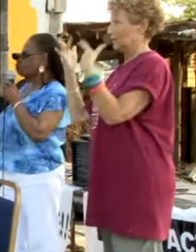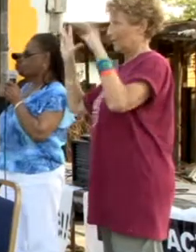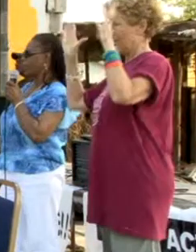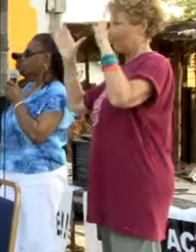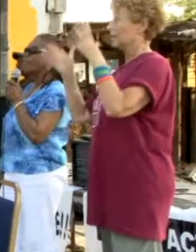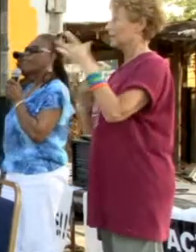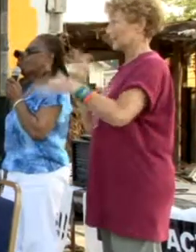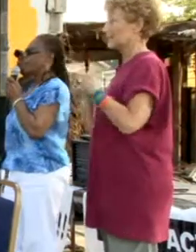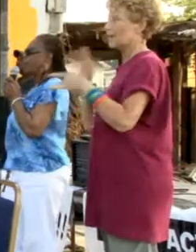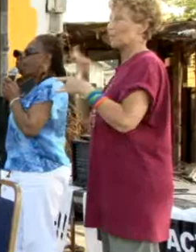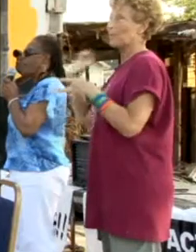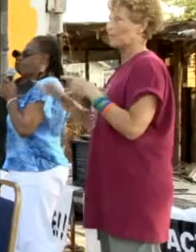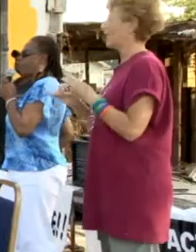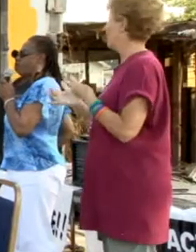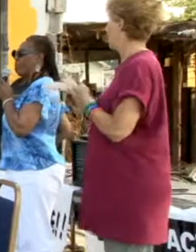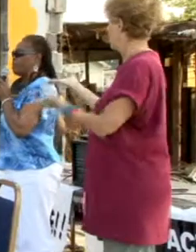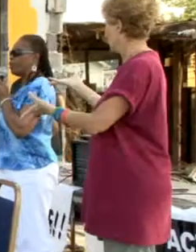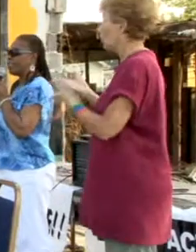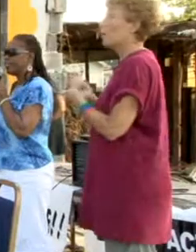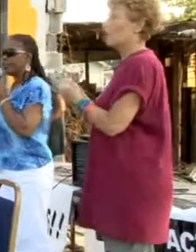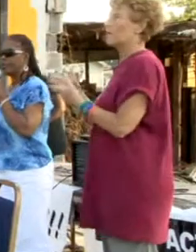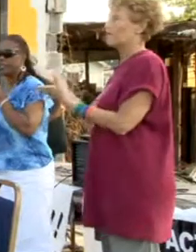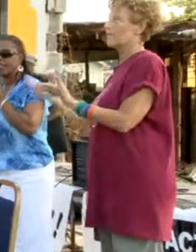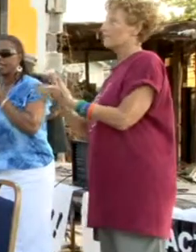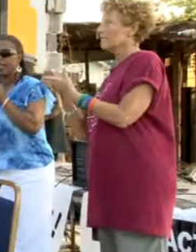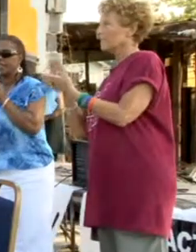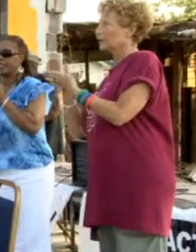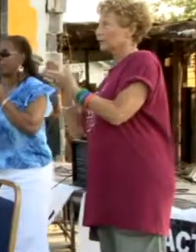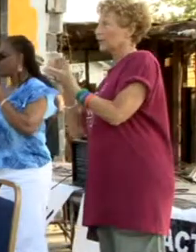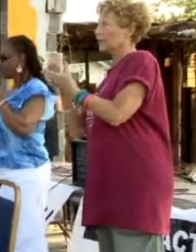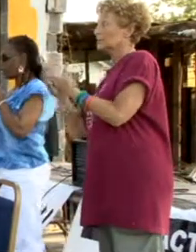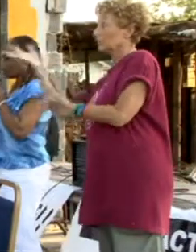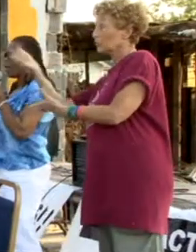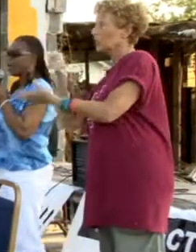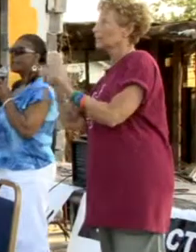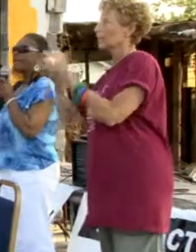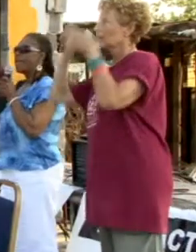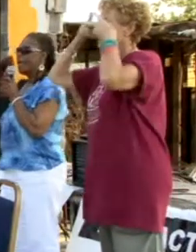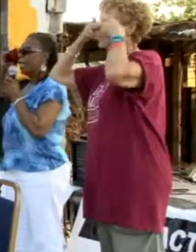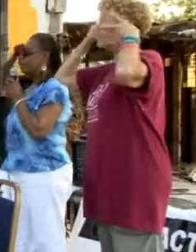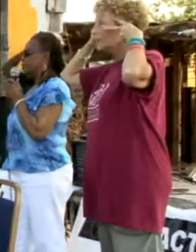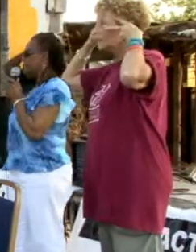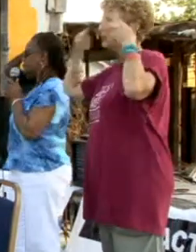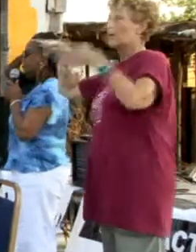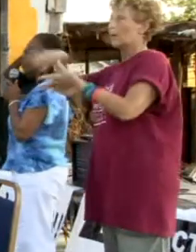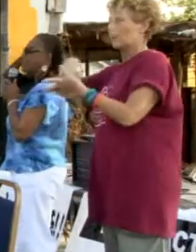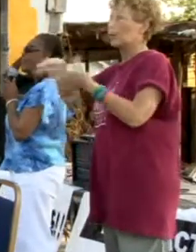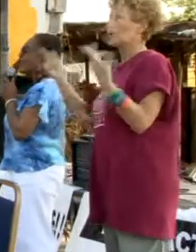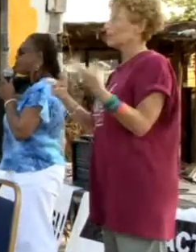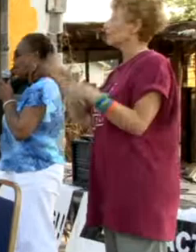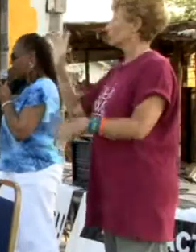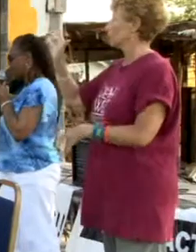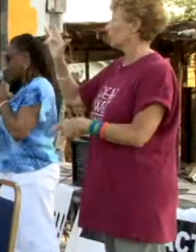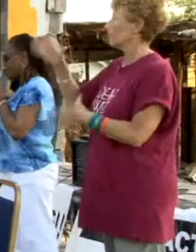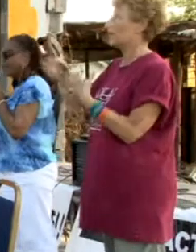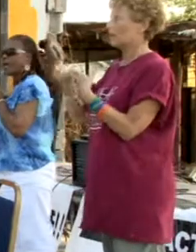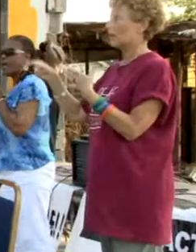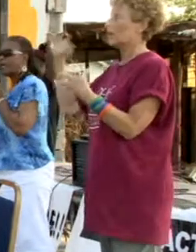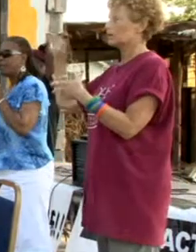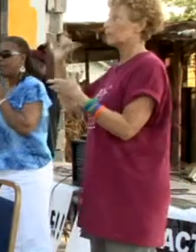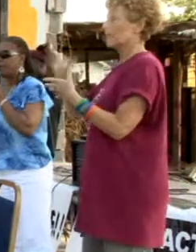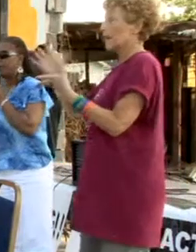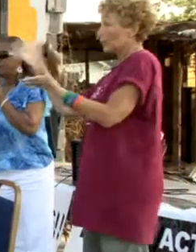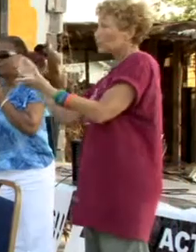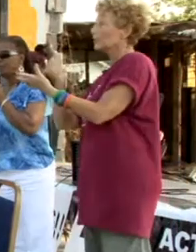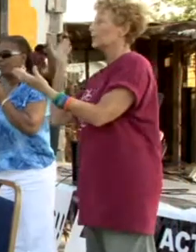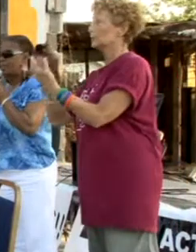doing a fundraiser. Now we have a fundraiser on the 10th, which is next Saturday. It's the masquerade party, and the tickets are $25.